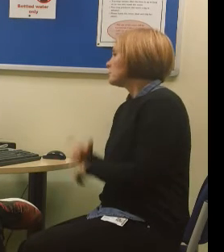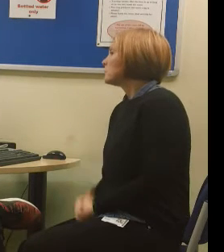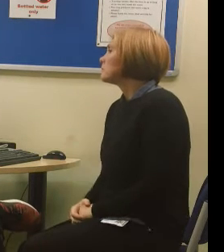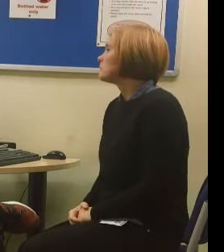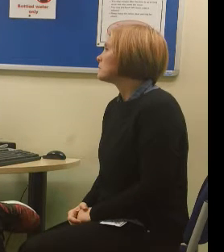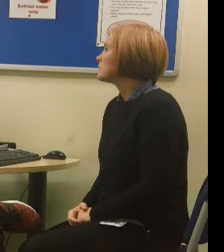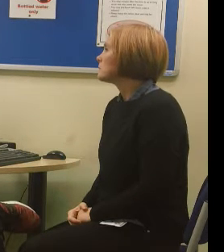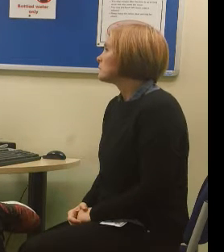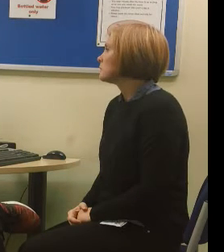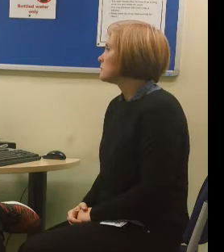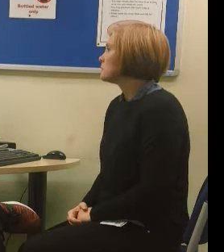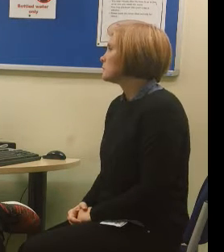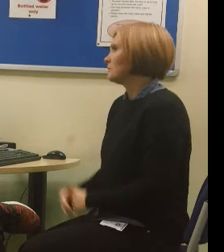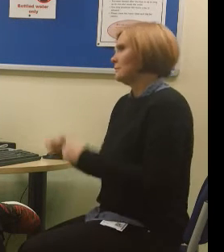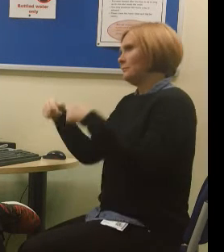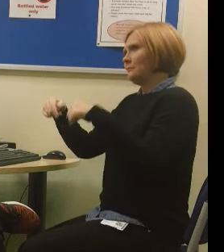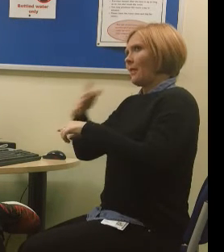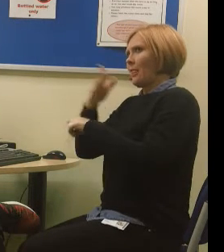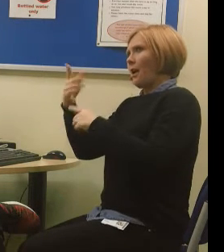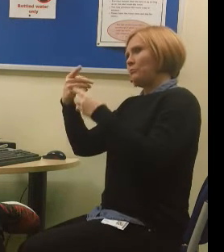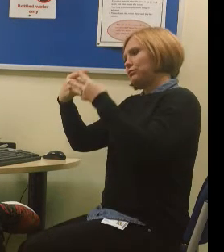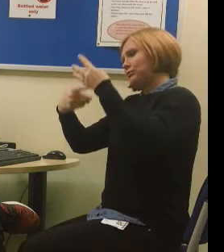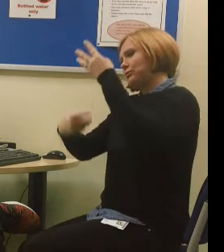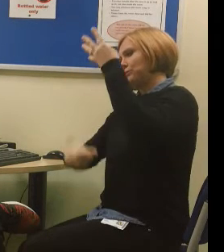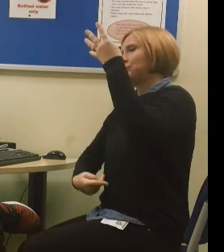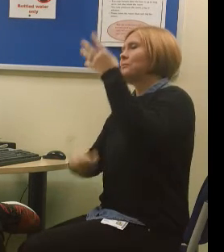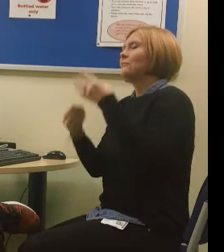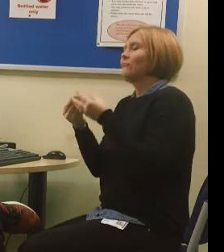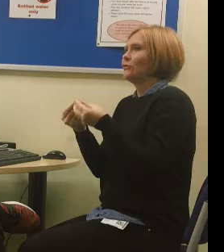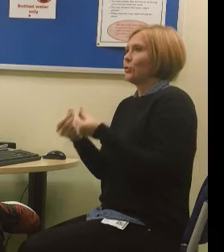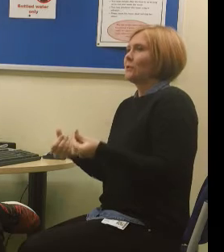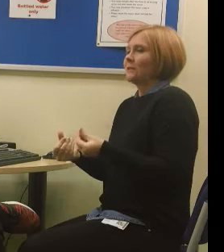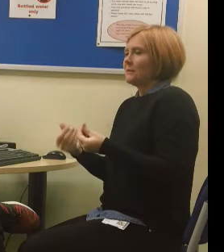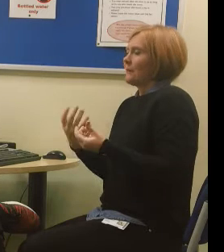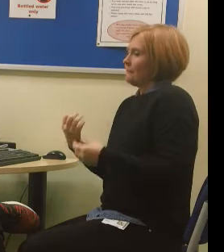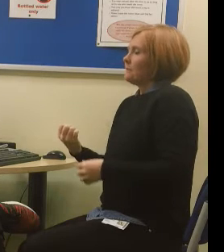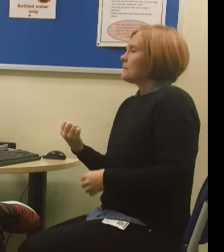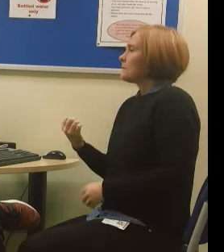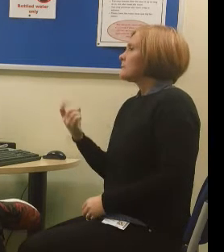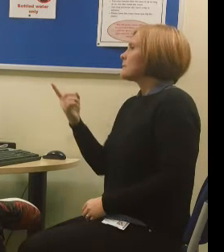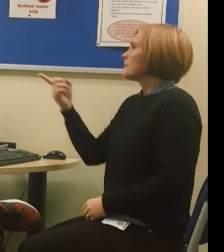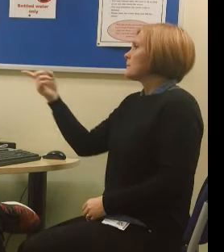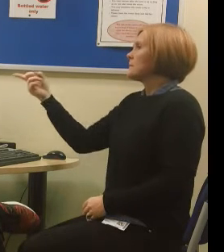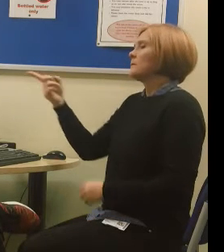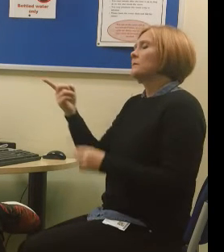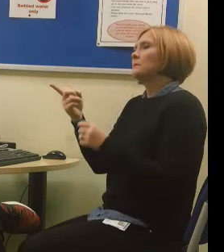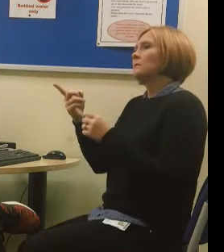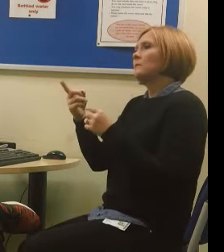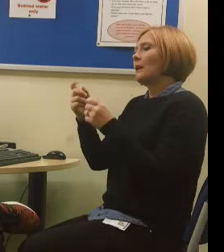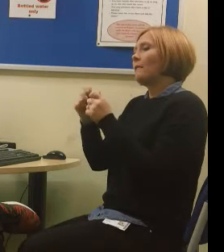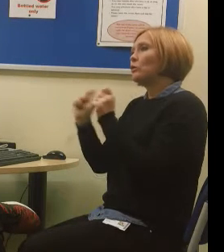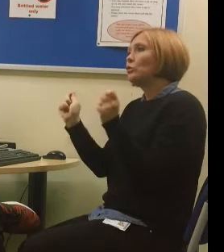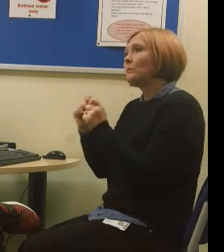We have lots of different resources available for you to use in the LRC. We have the daily newspapers available for you to read